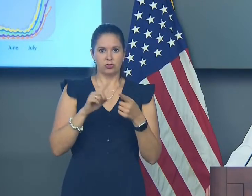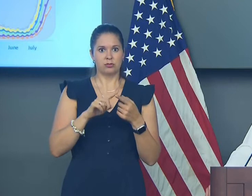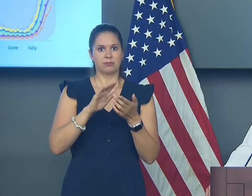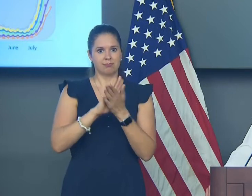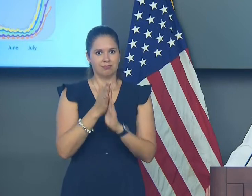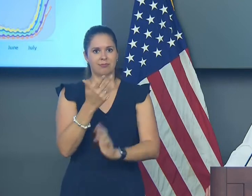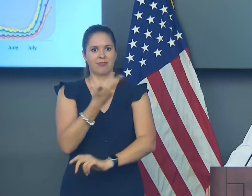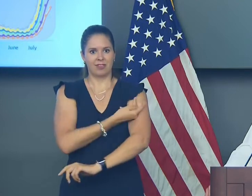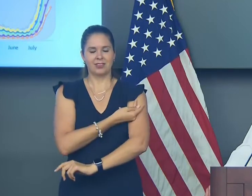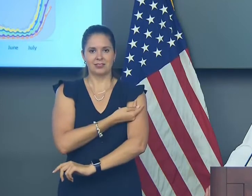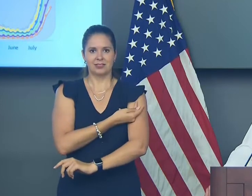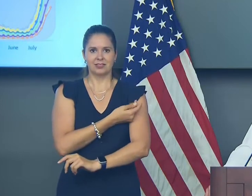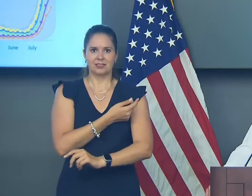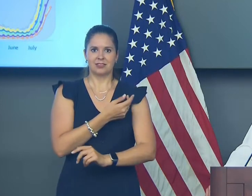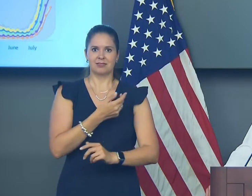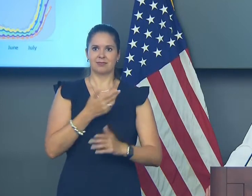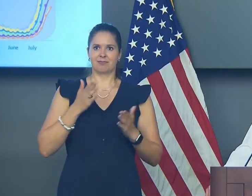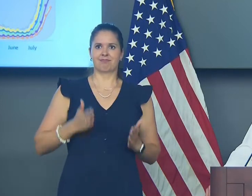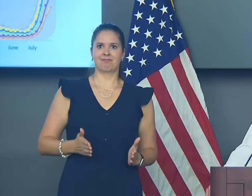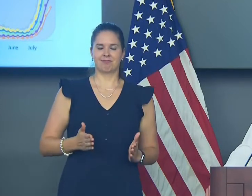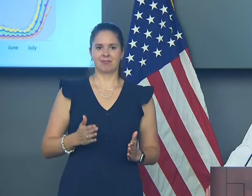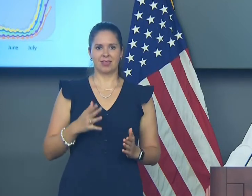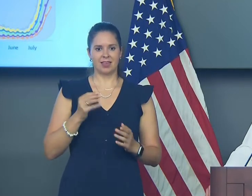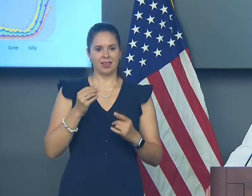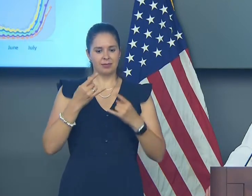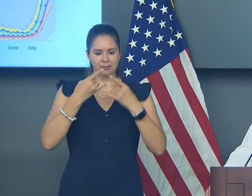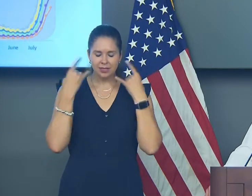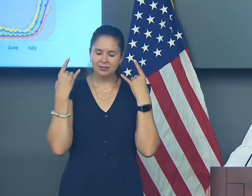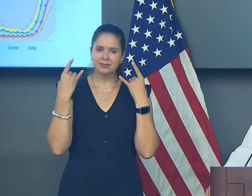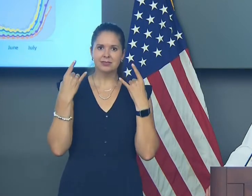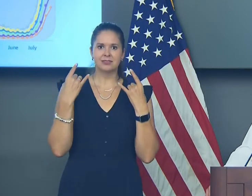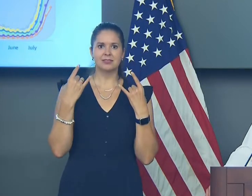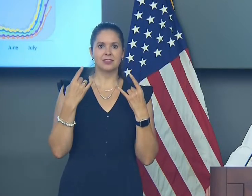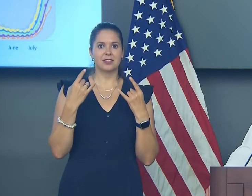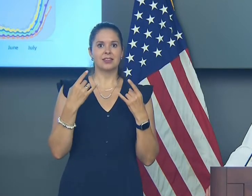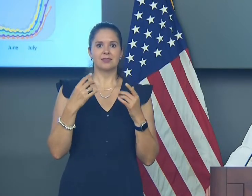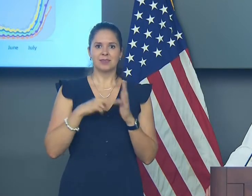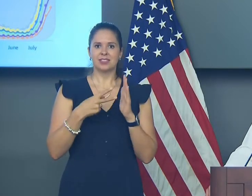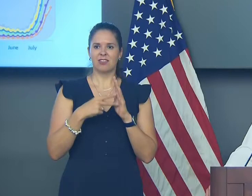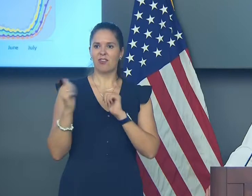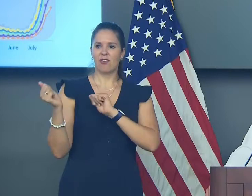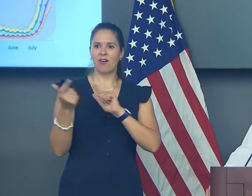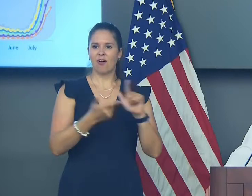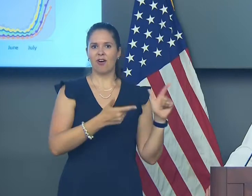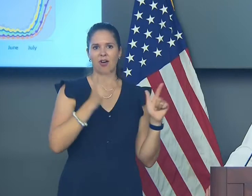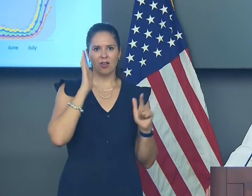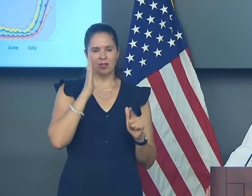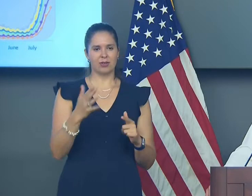vaccinated and to wear your mask, we're all going to be the better for it.